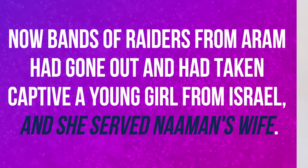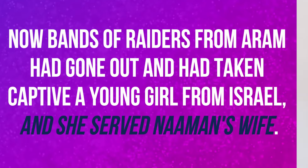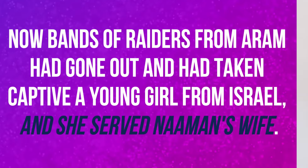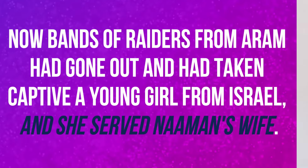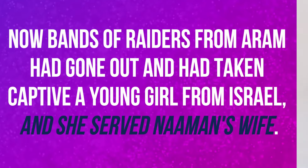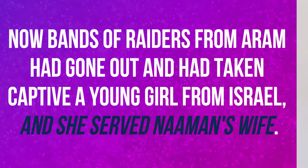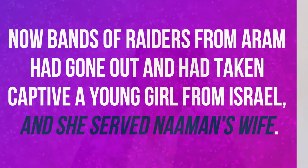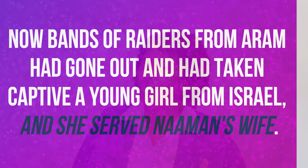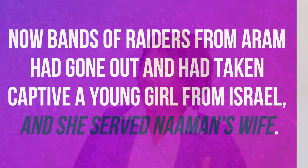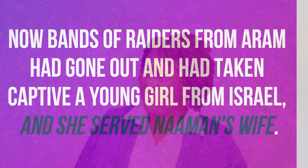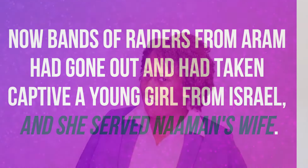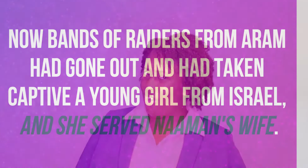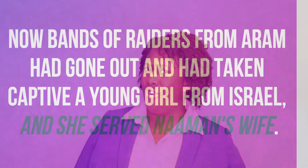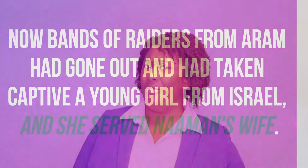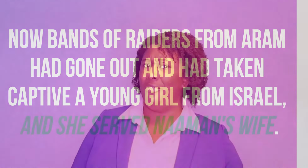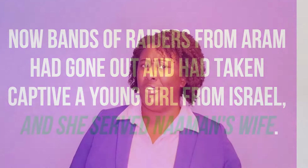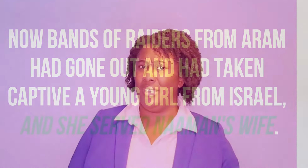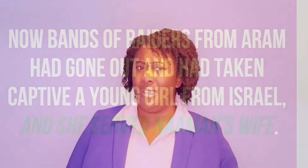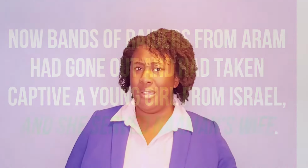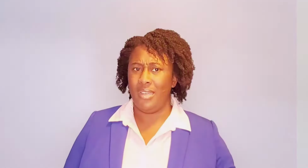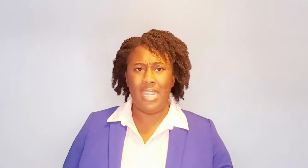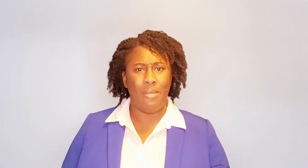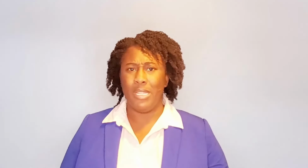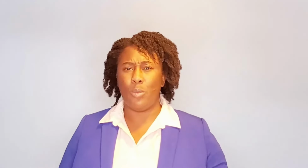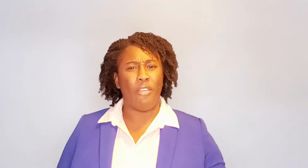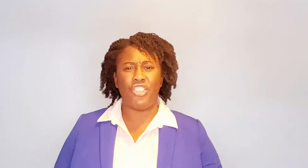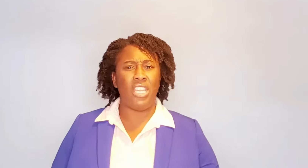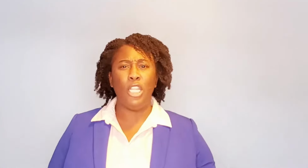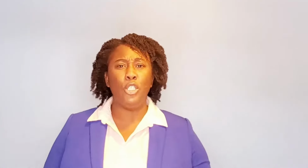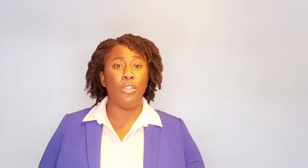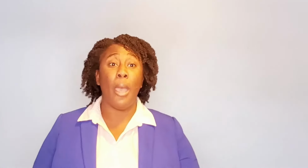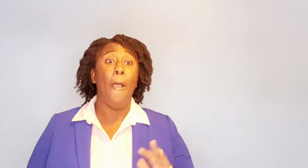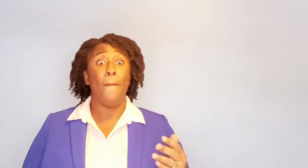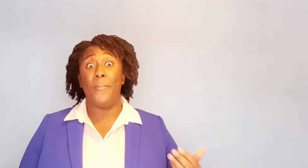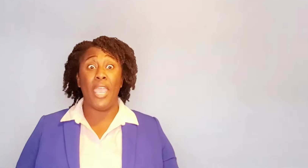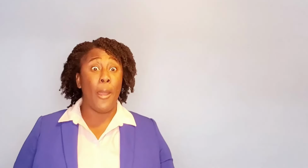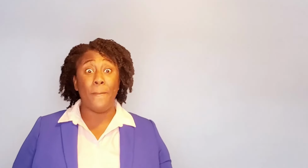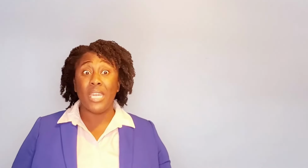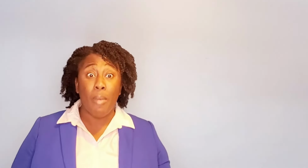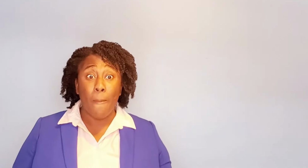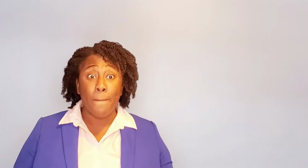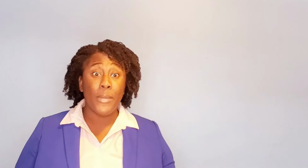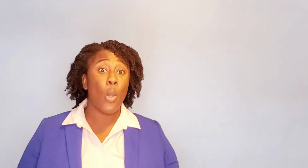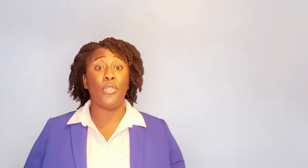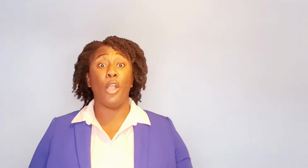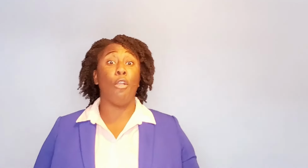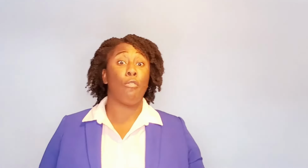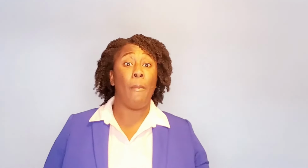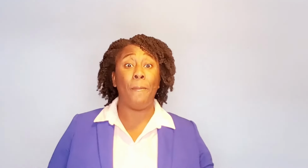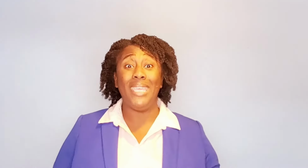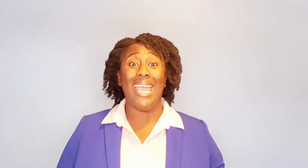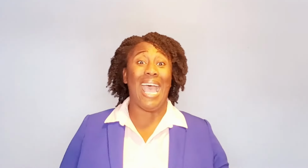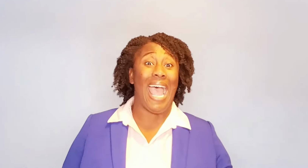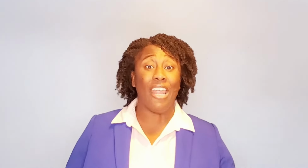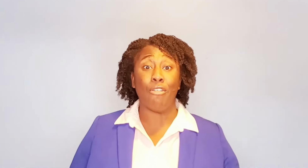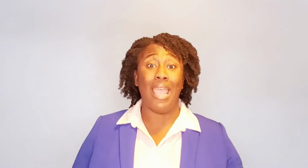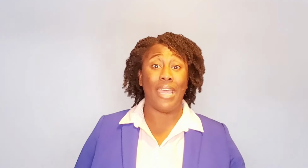She served Naaman's wife. She didn't do the bare minimum with a grumpy, angry